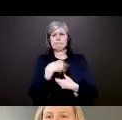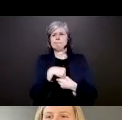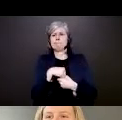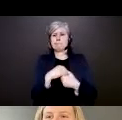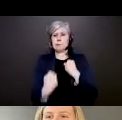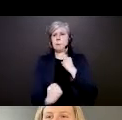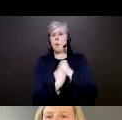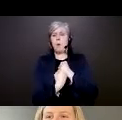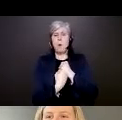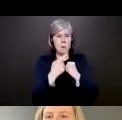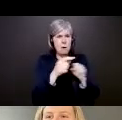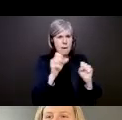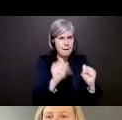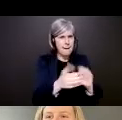and,